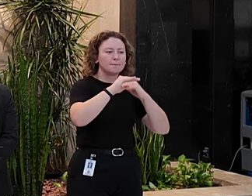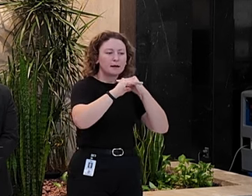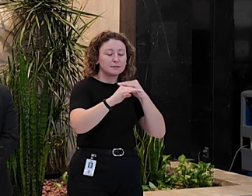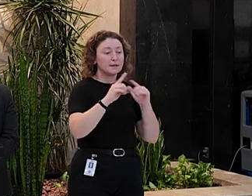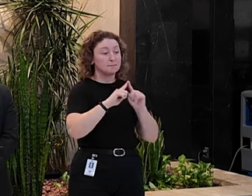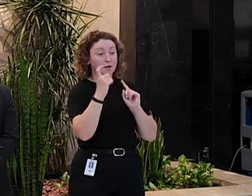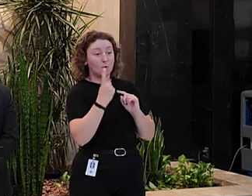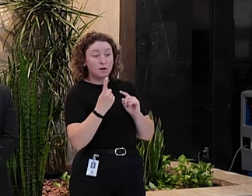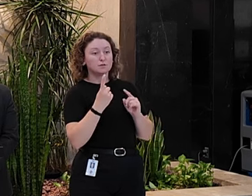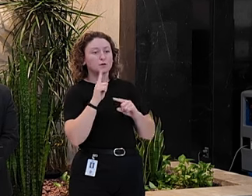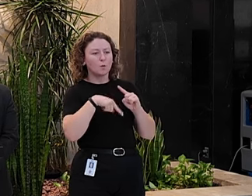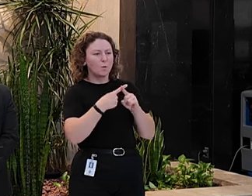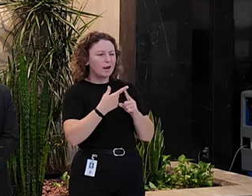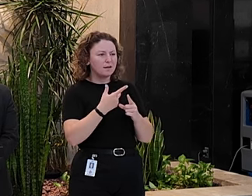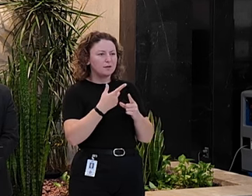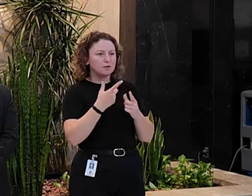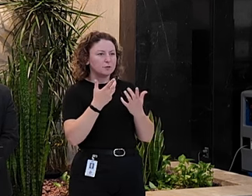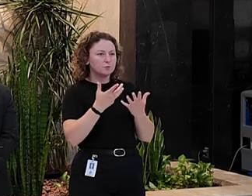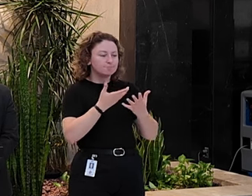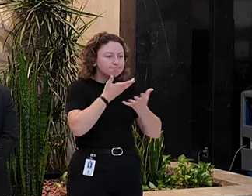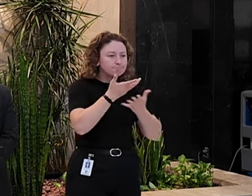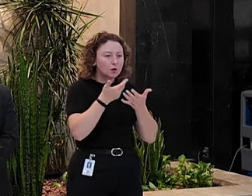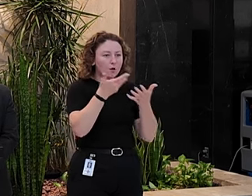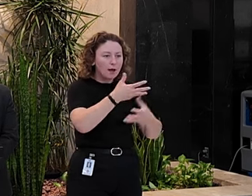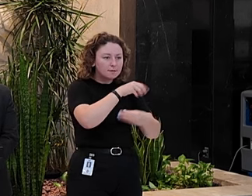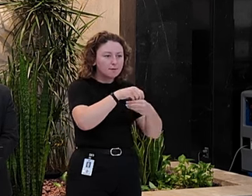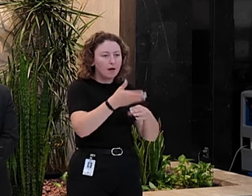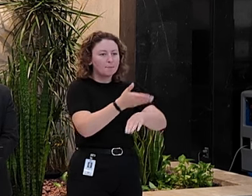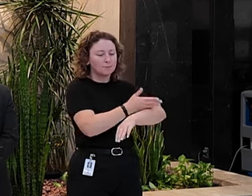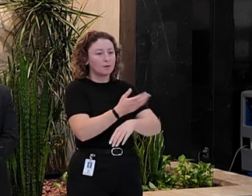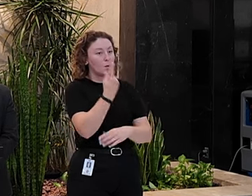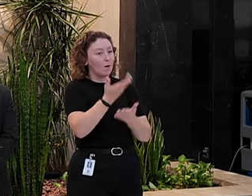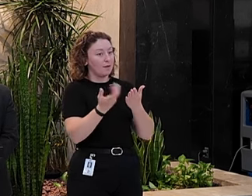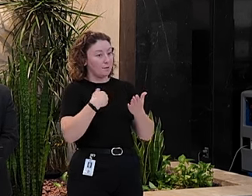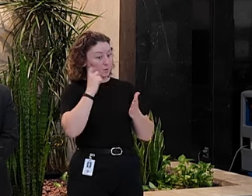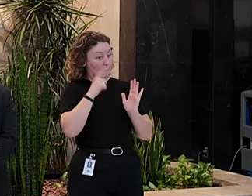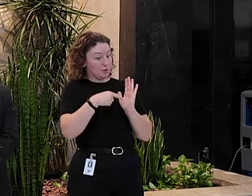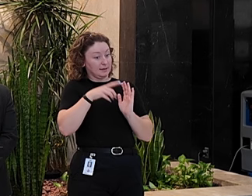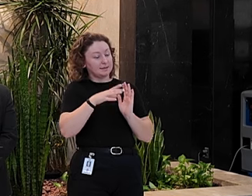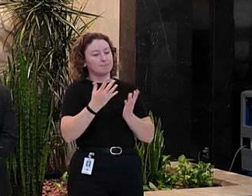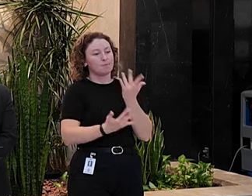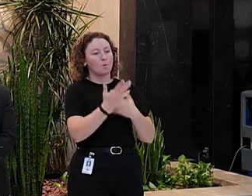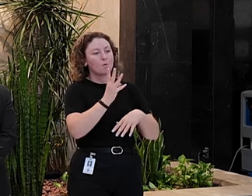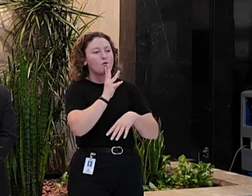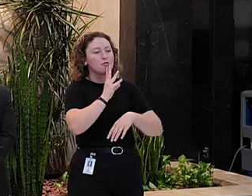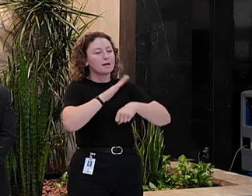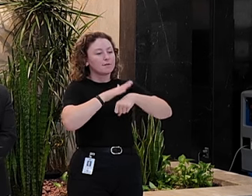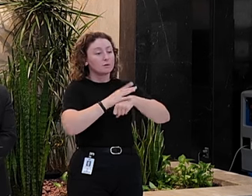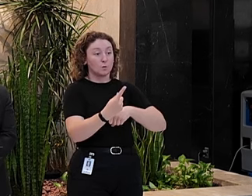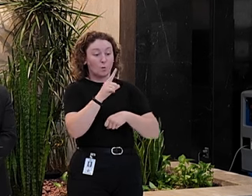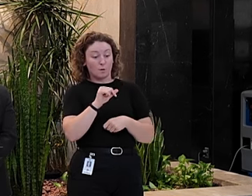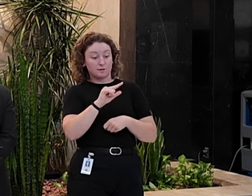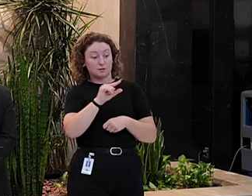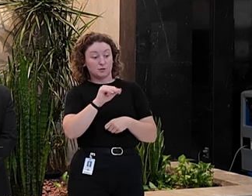is when do you engage in doing that upgrade? One thing that we noticed in this pool water advisory is that one zone